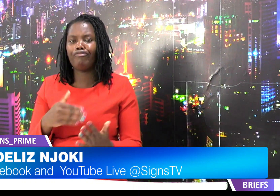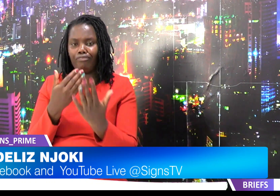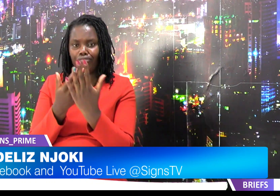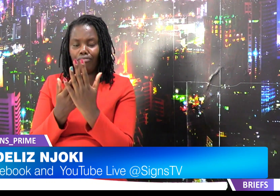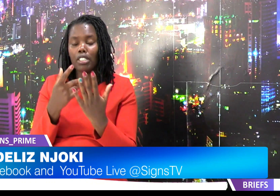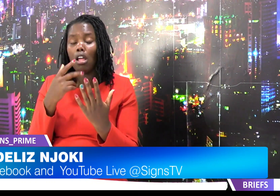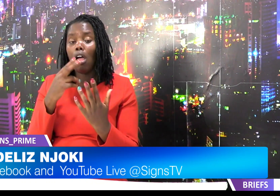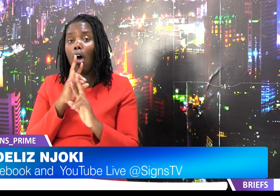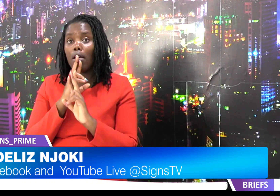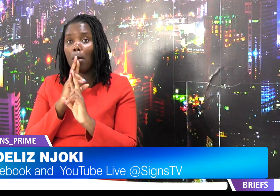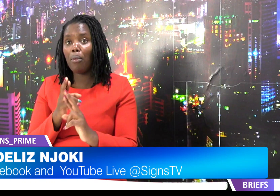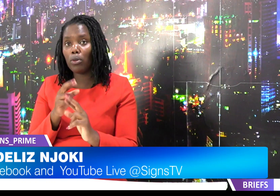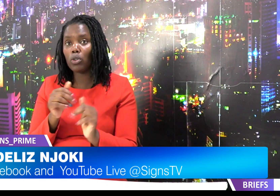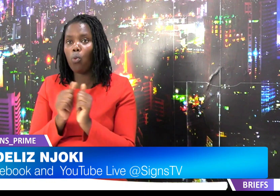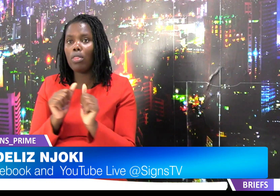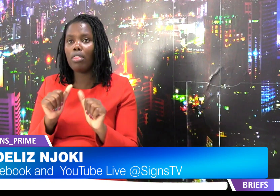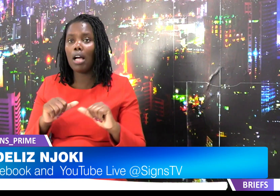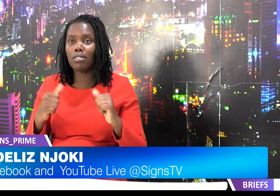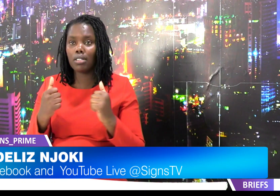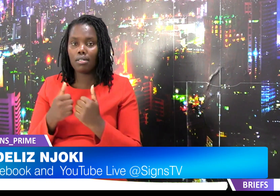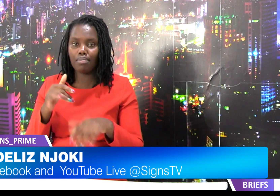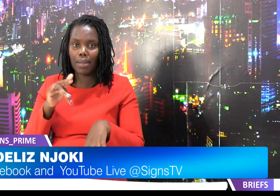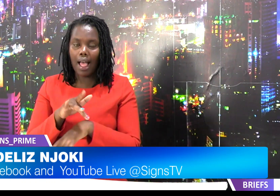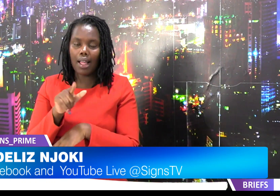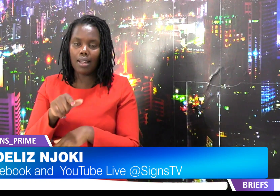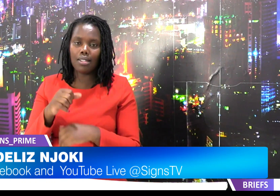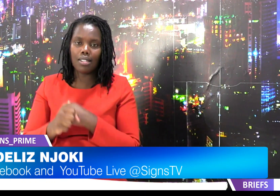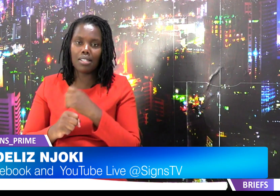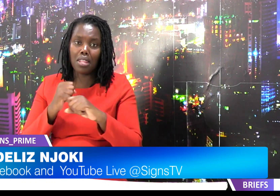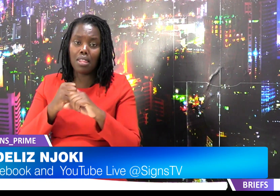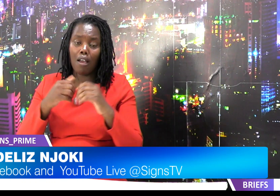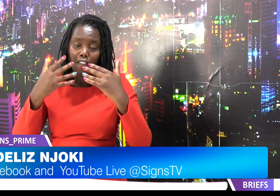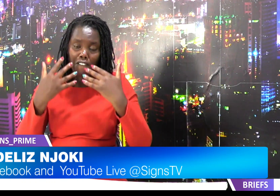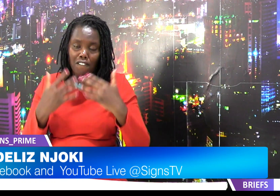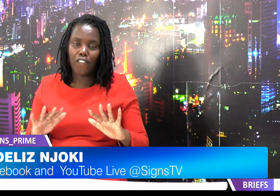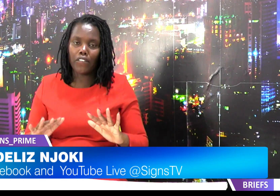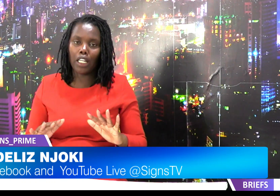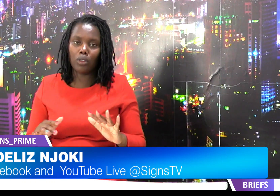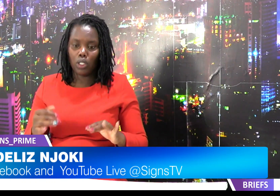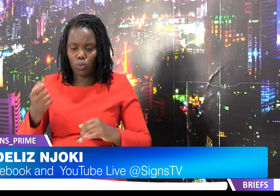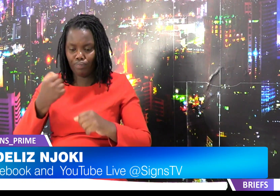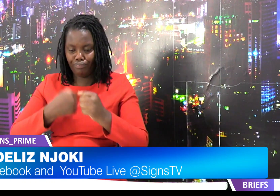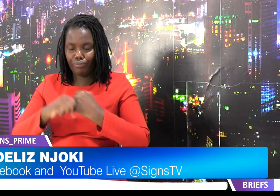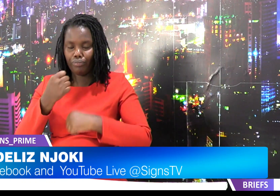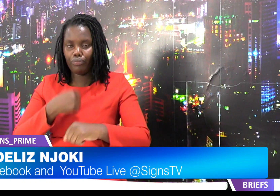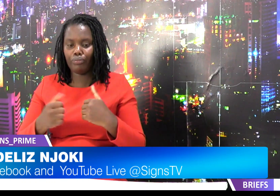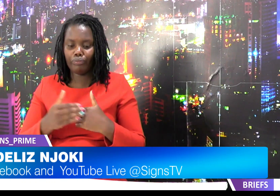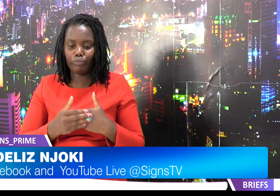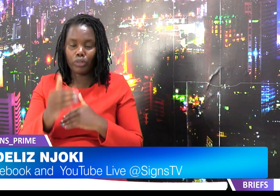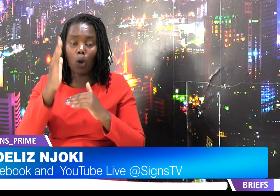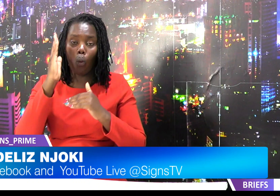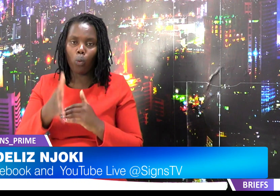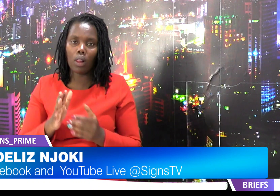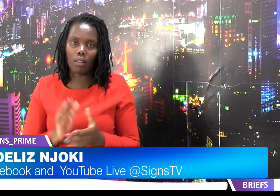Kisumu Governor Anyang' Nyong'o filed a report with the agency early this year.